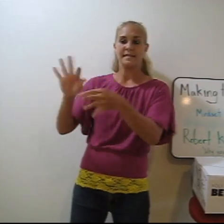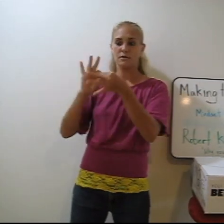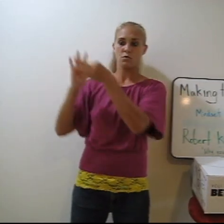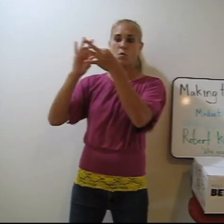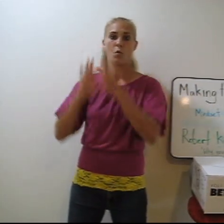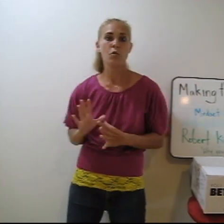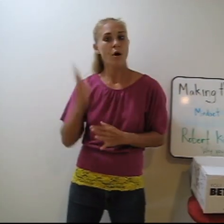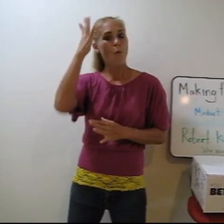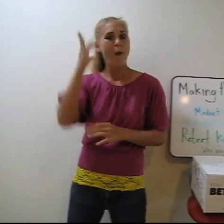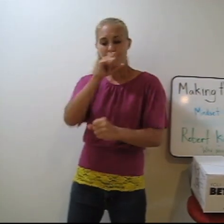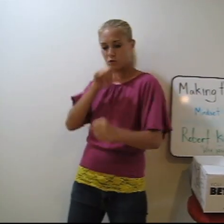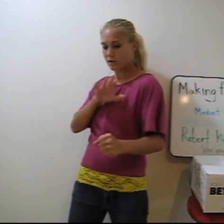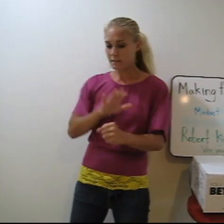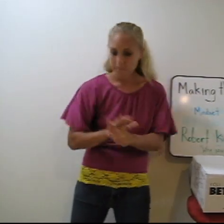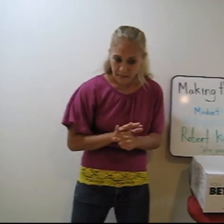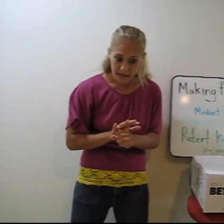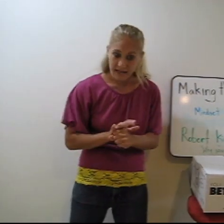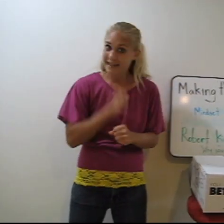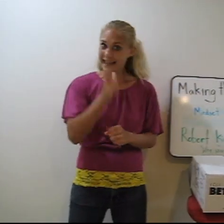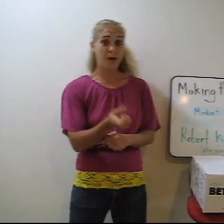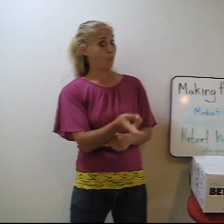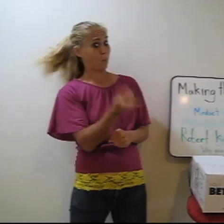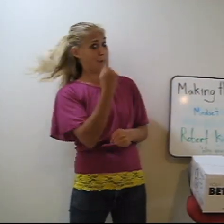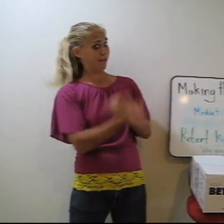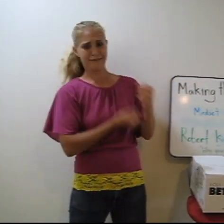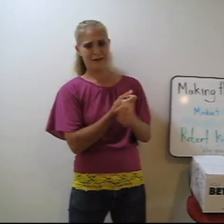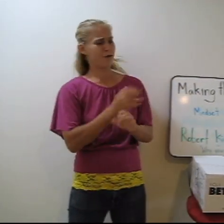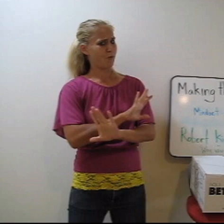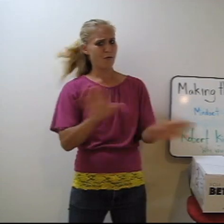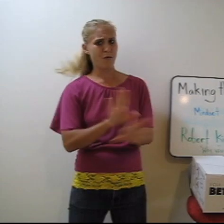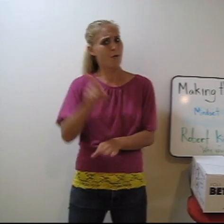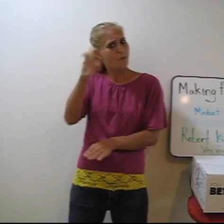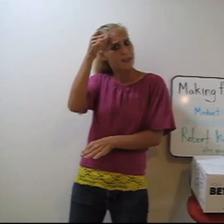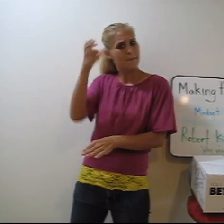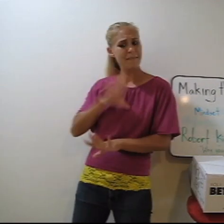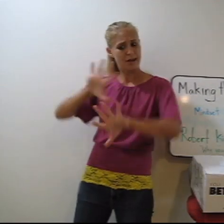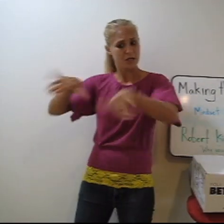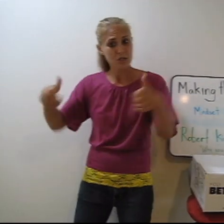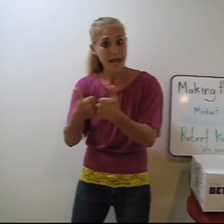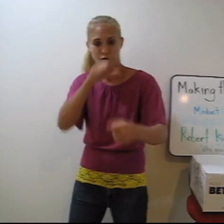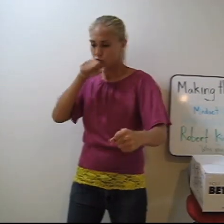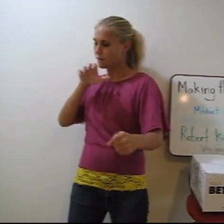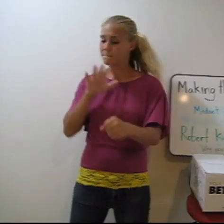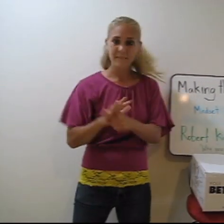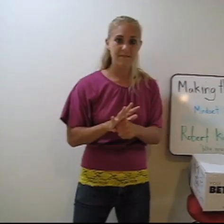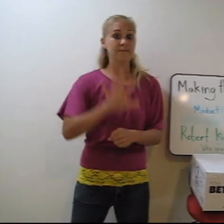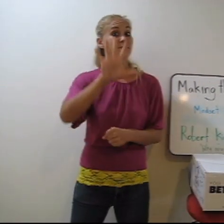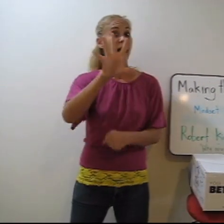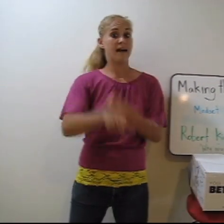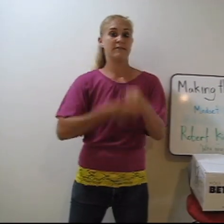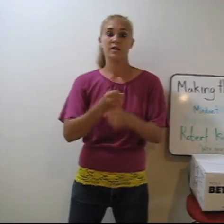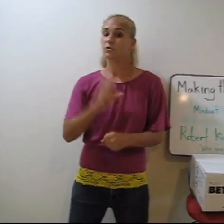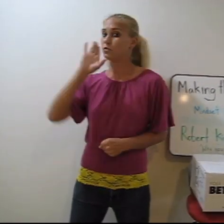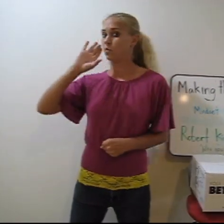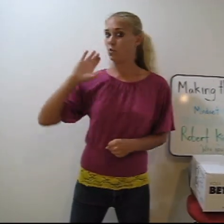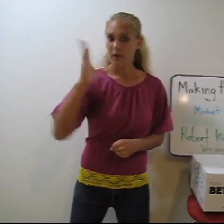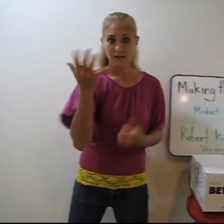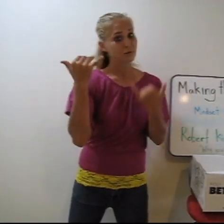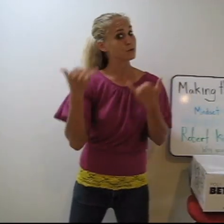commit to this process for at least not 1 year, but Robert's going to challenge you to do it for 5 years. Taken from his audio,